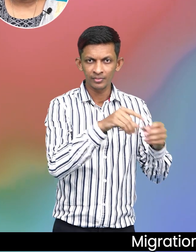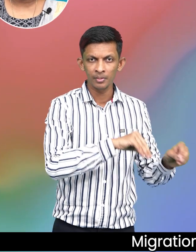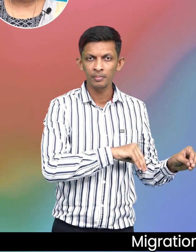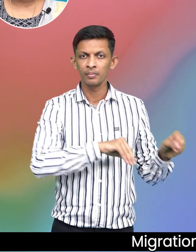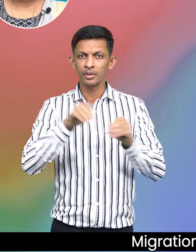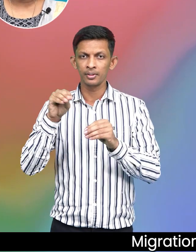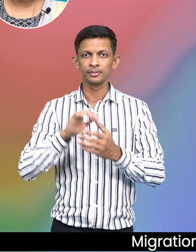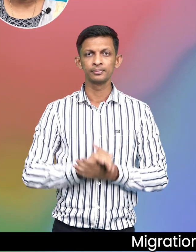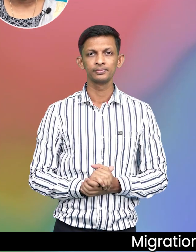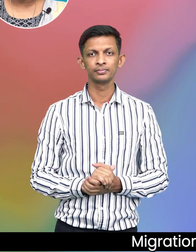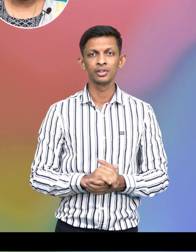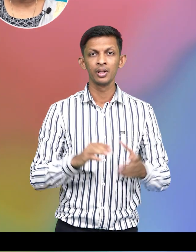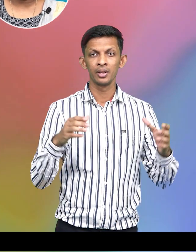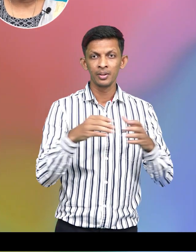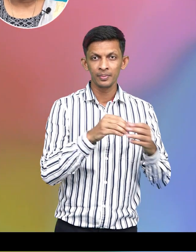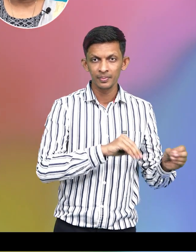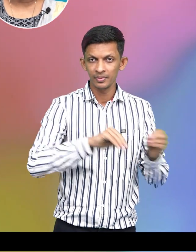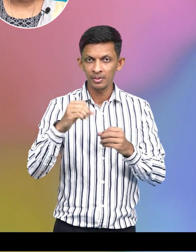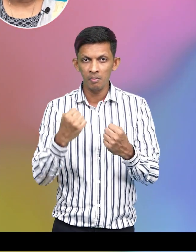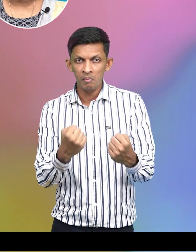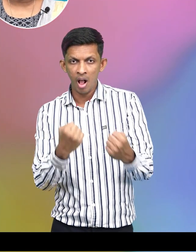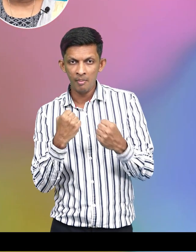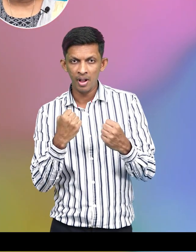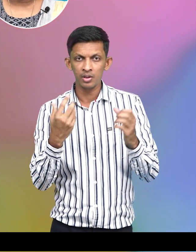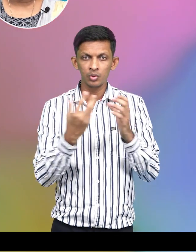Migration might be within the state or outside.